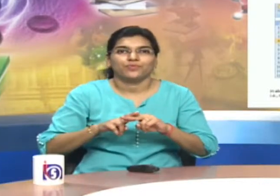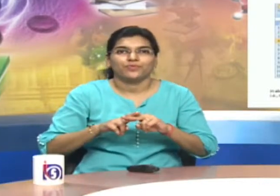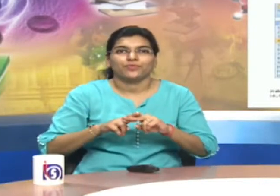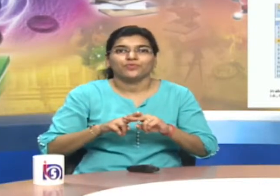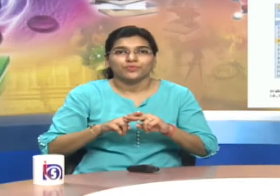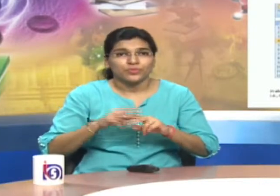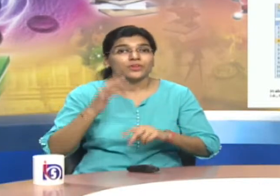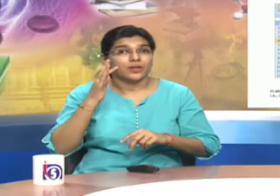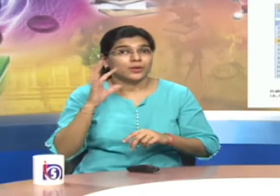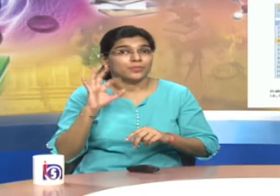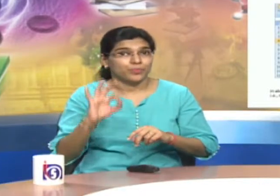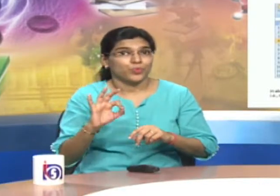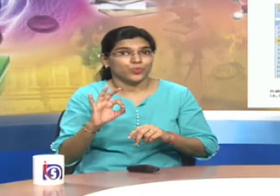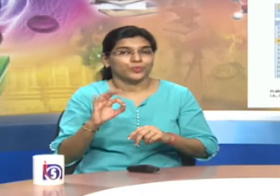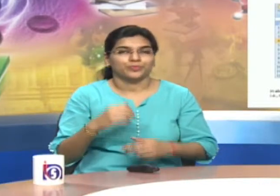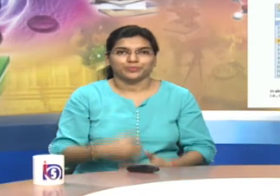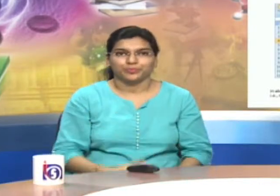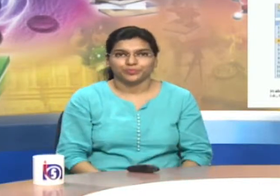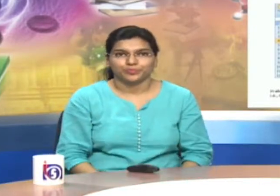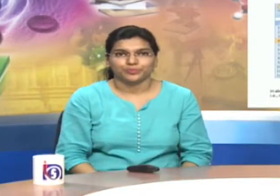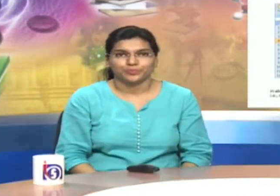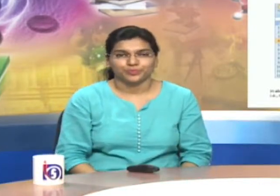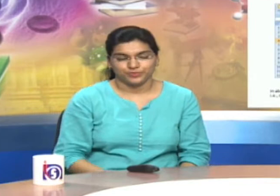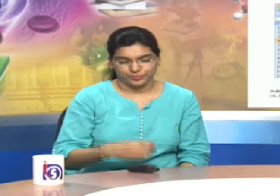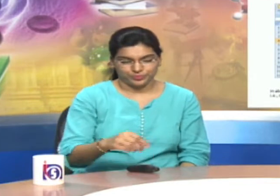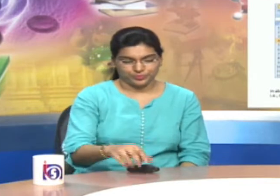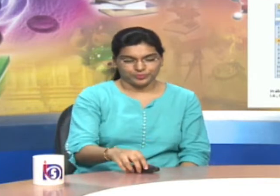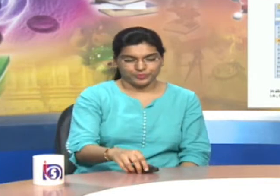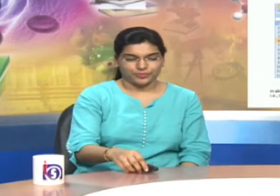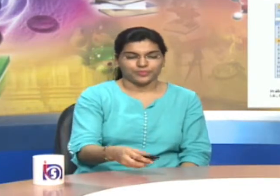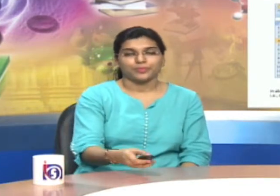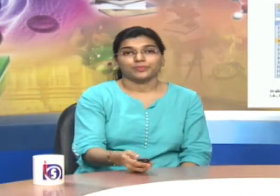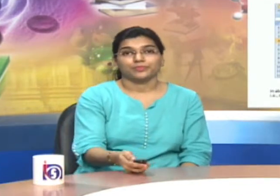used for that purpose only. It is important.